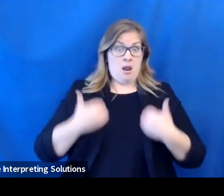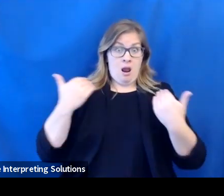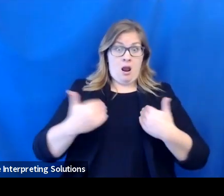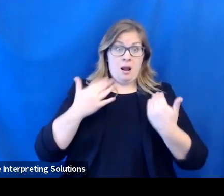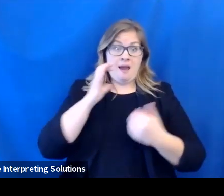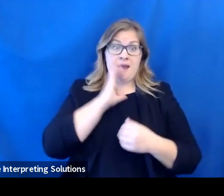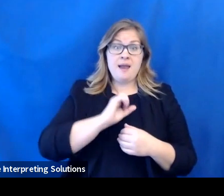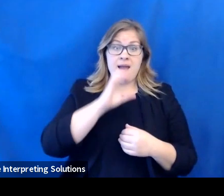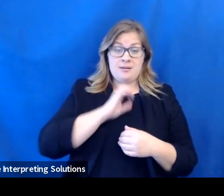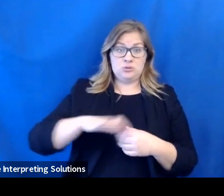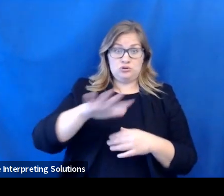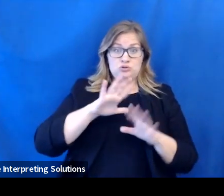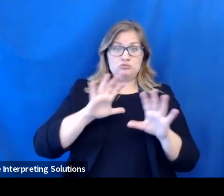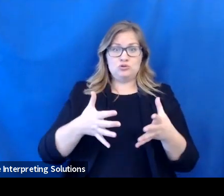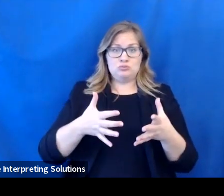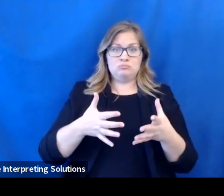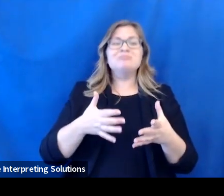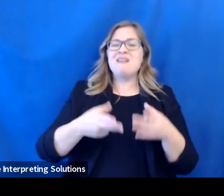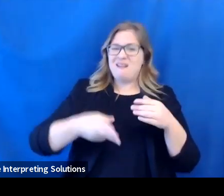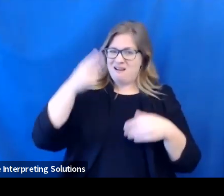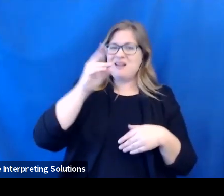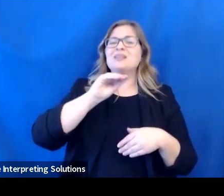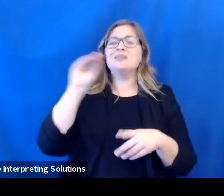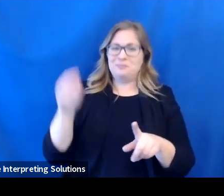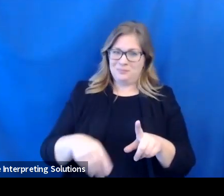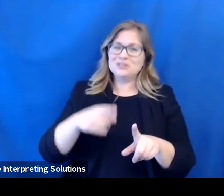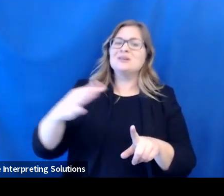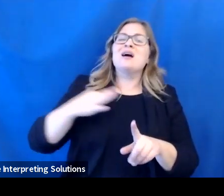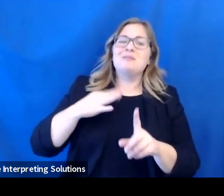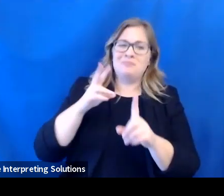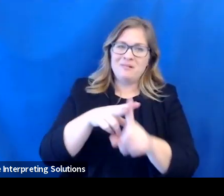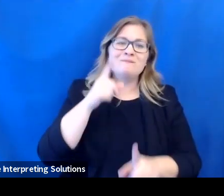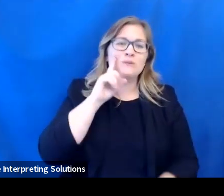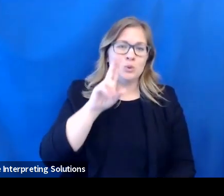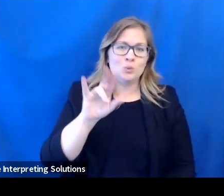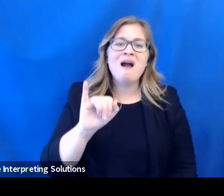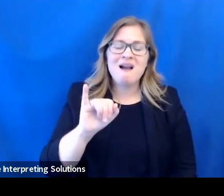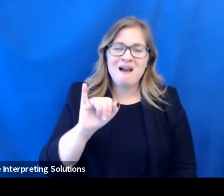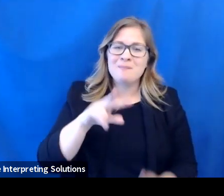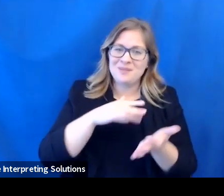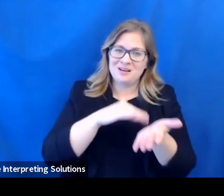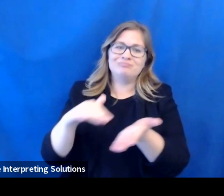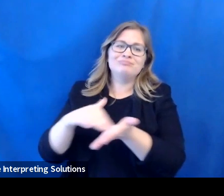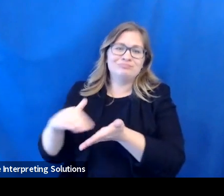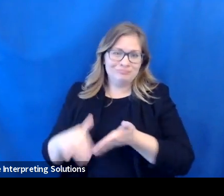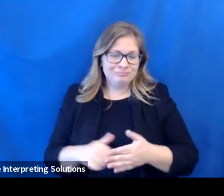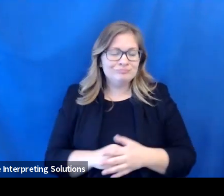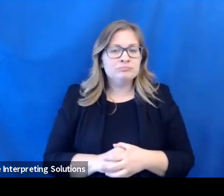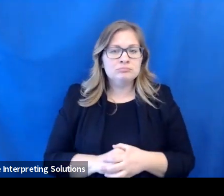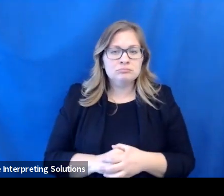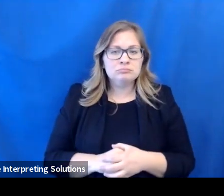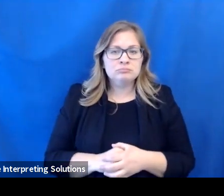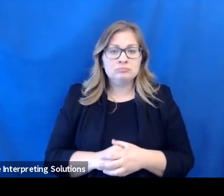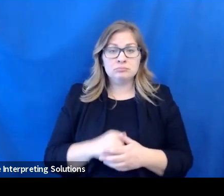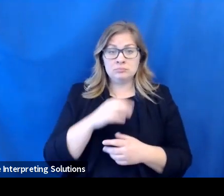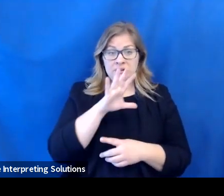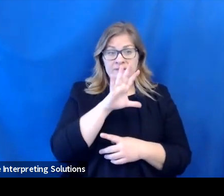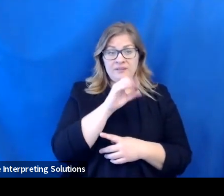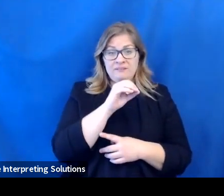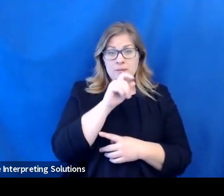through. We are also seeing the gender balance kind of even out at this point, where about 50.4% of applicants are women